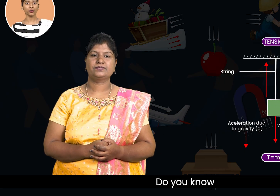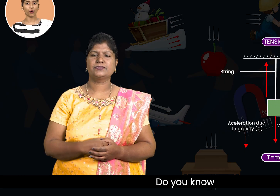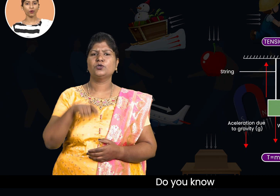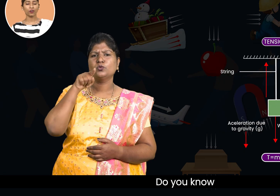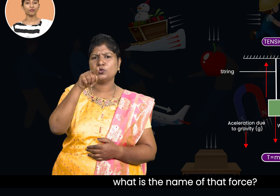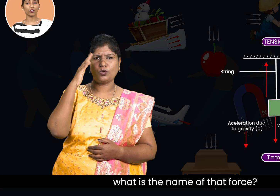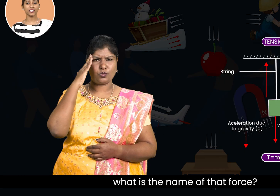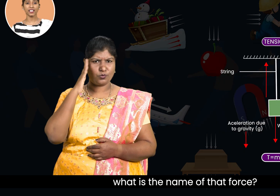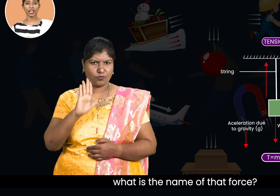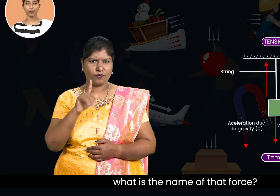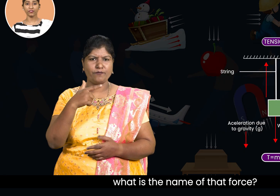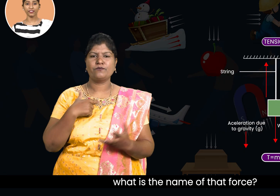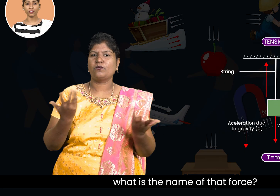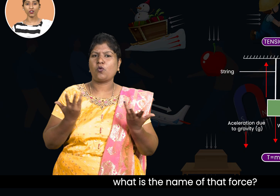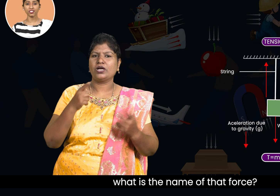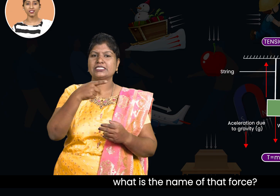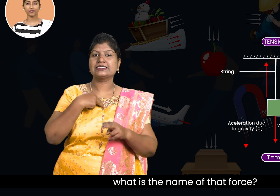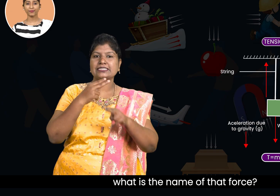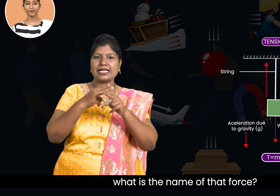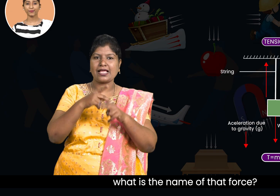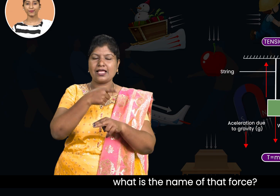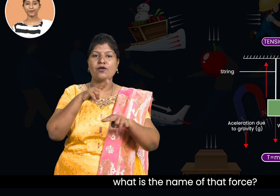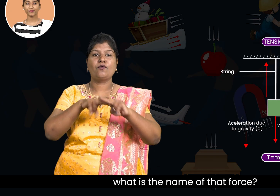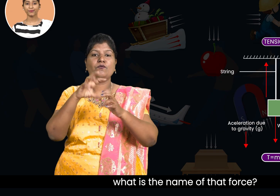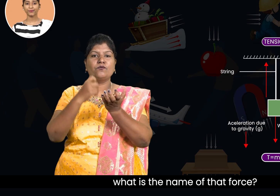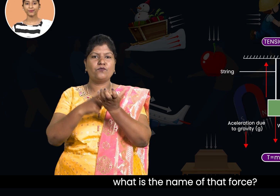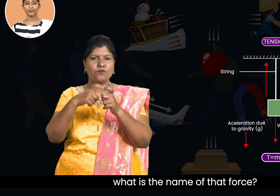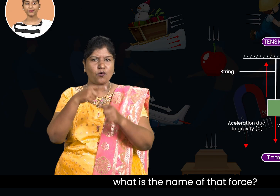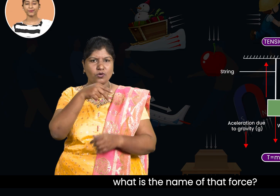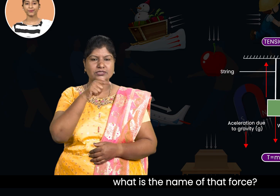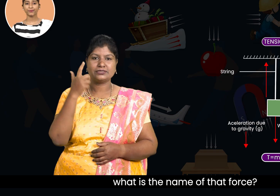Do you know what is the name of that force?